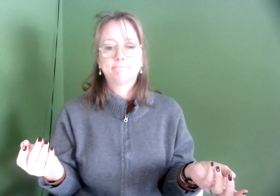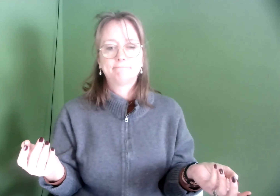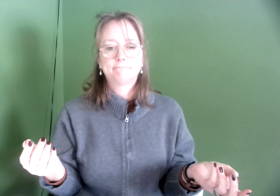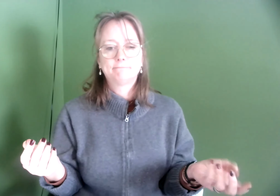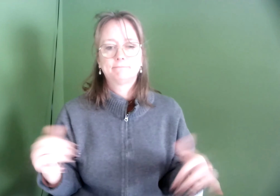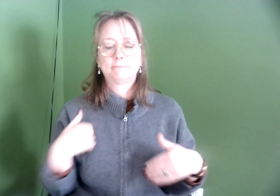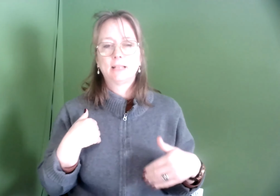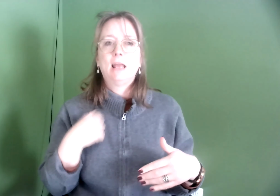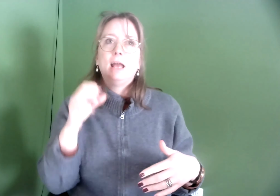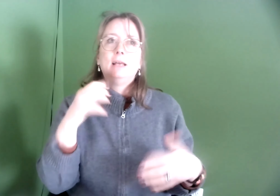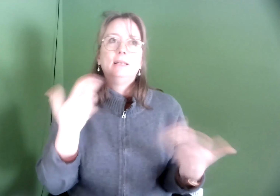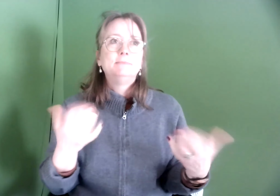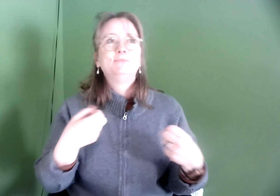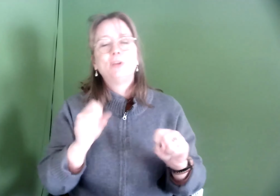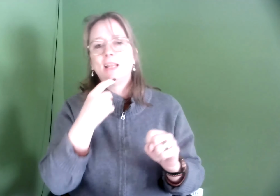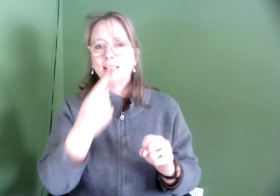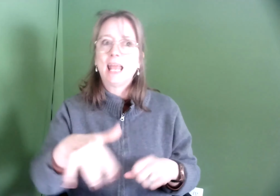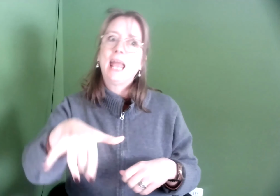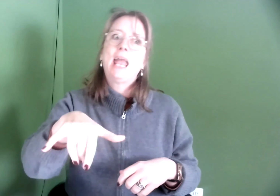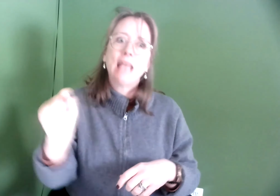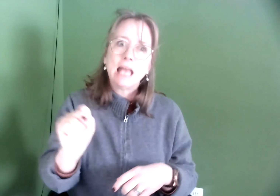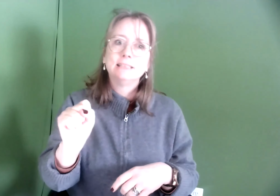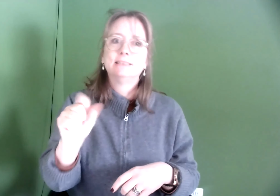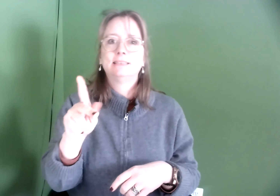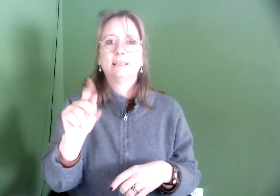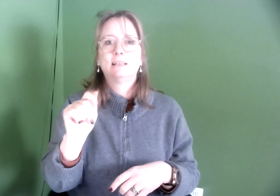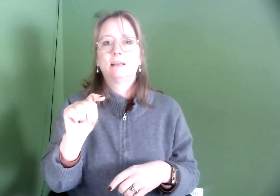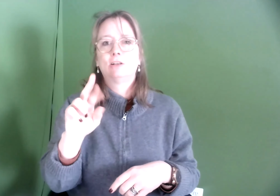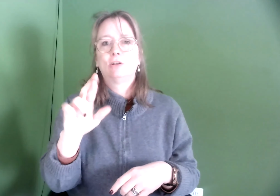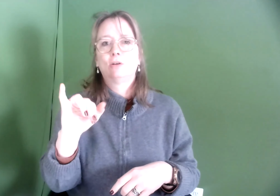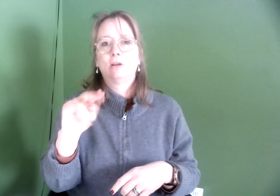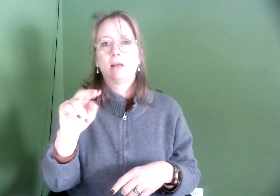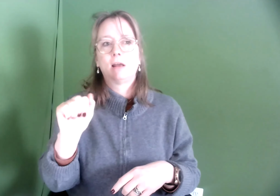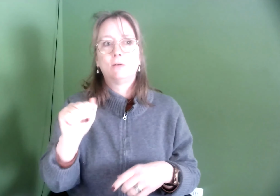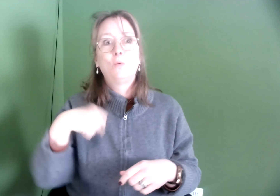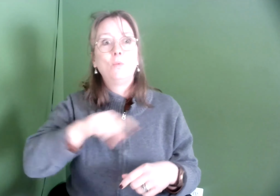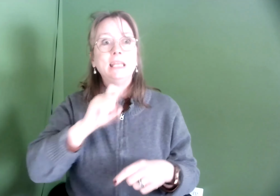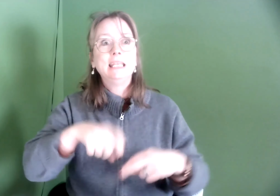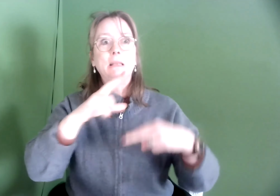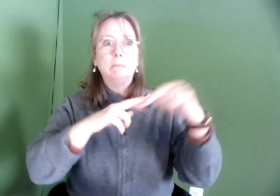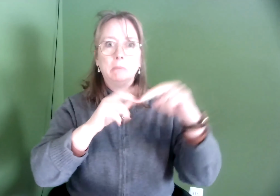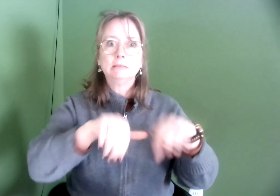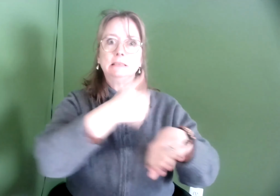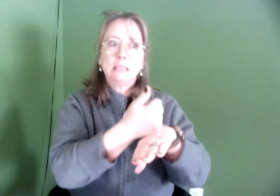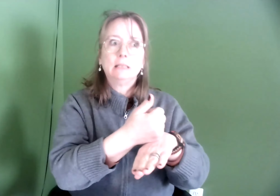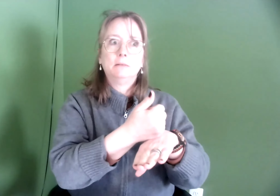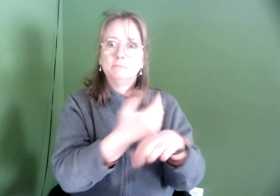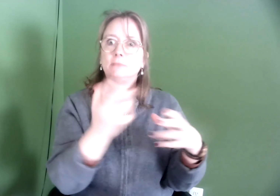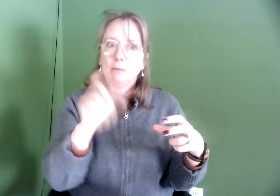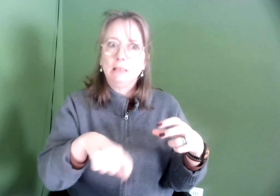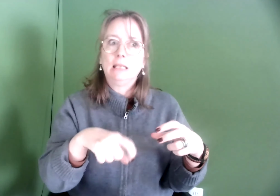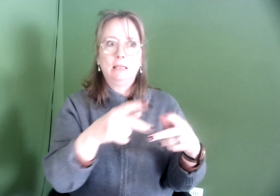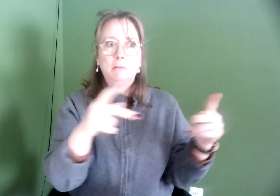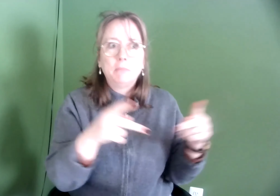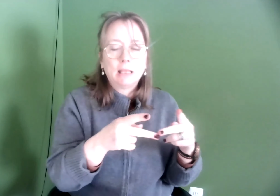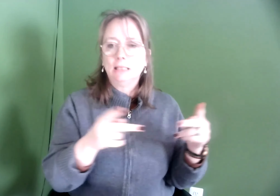I guess what I'm saying is, yes, Katrina, we do need locations built. And I'm hoping people will hear this and build locations. We even need